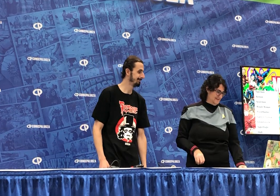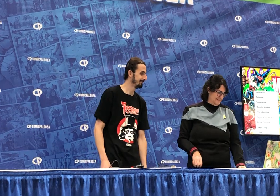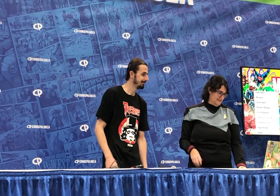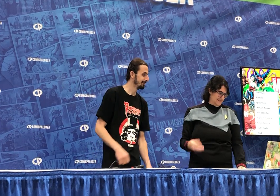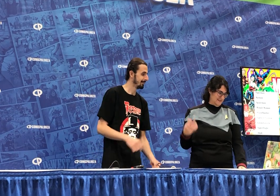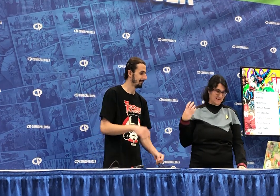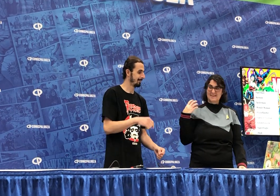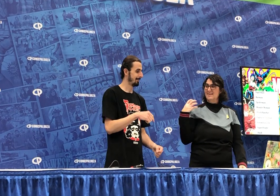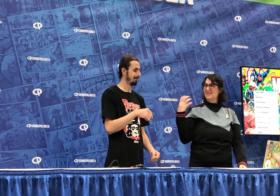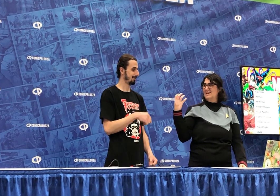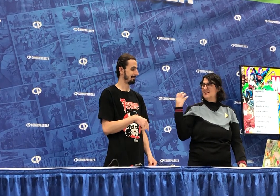Woman.